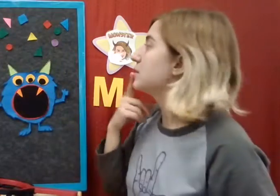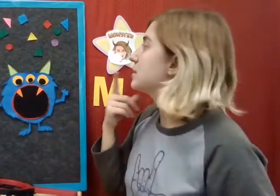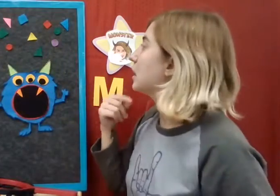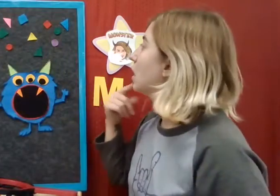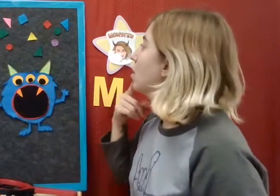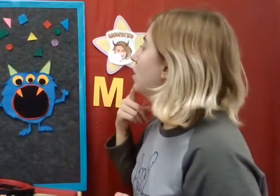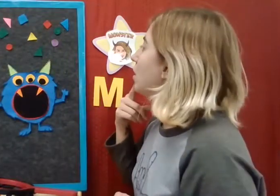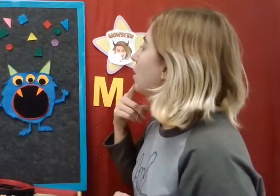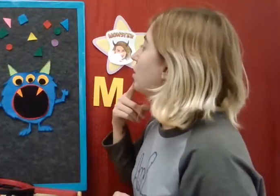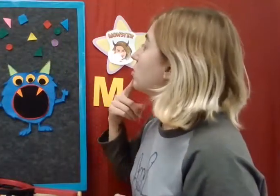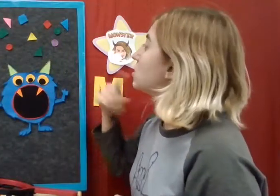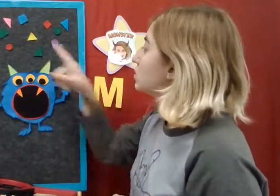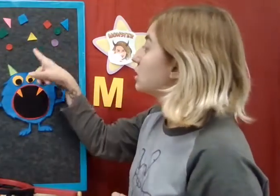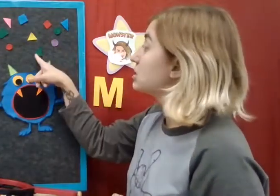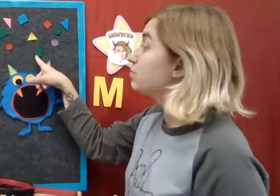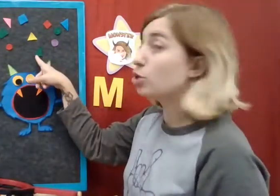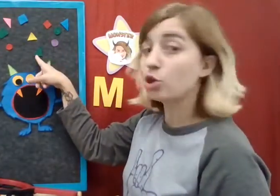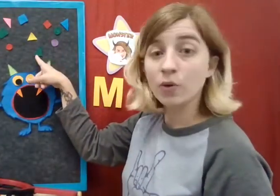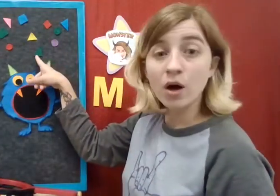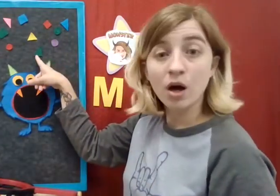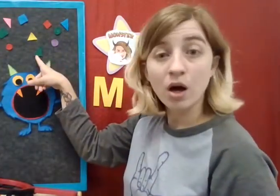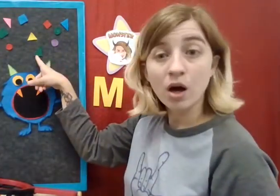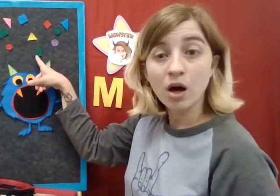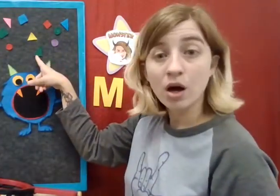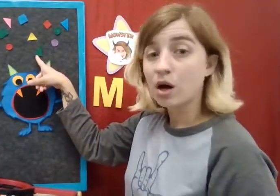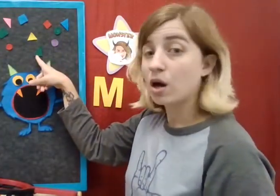see, is this blue?